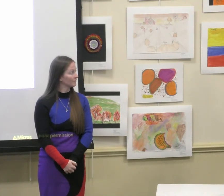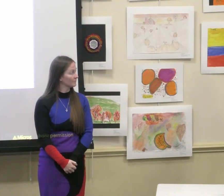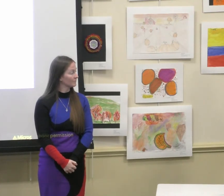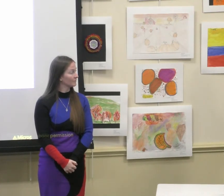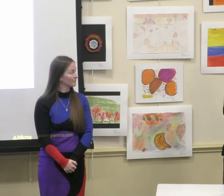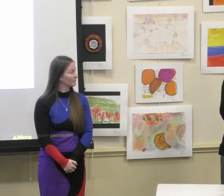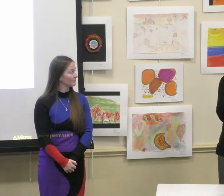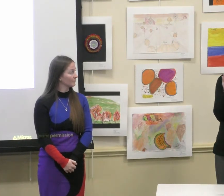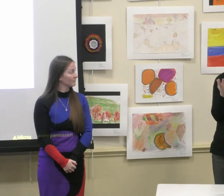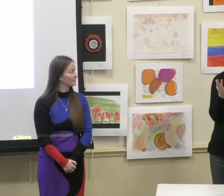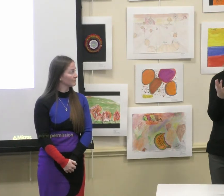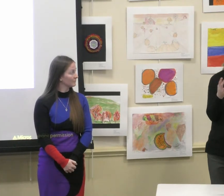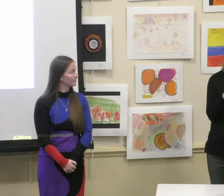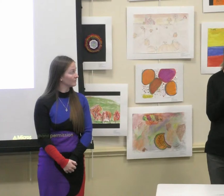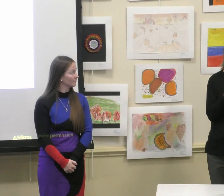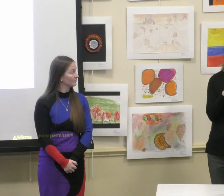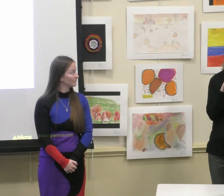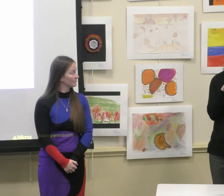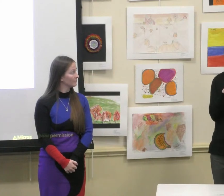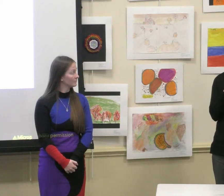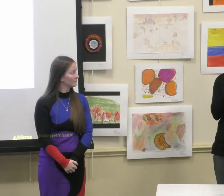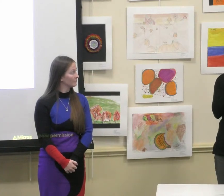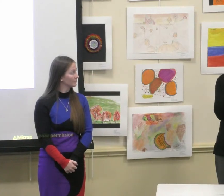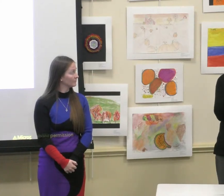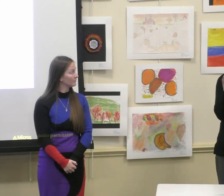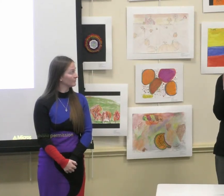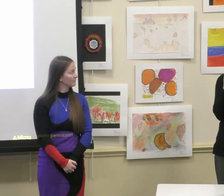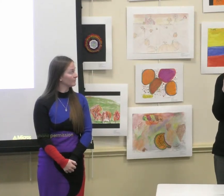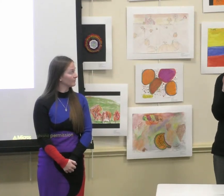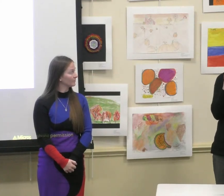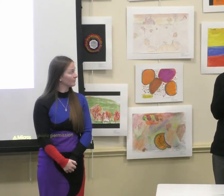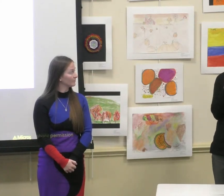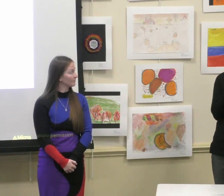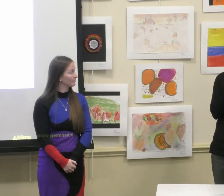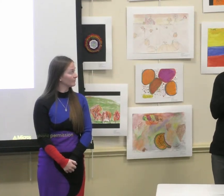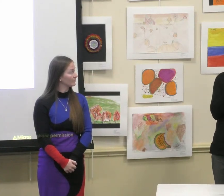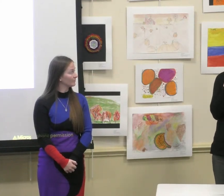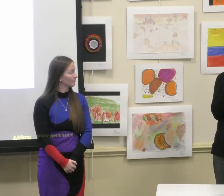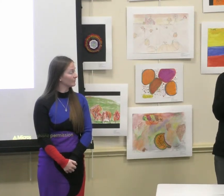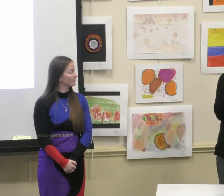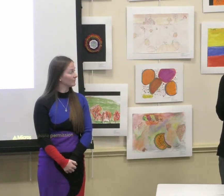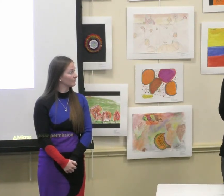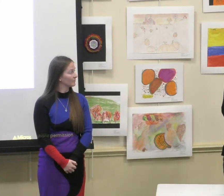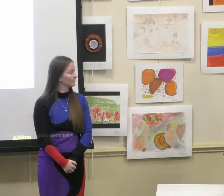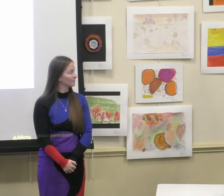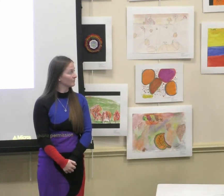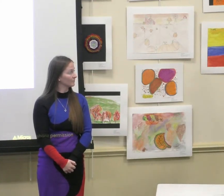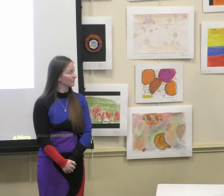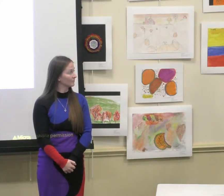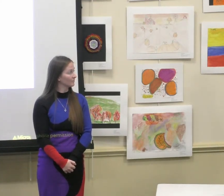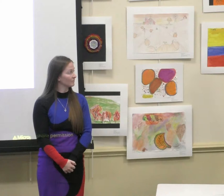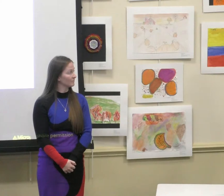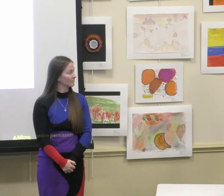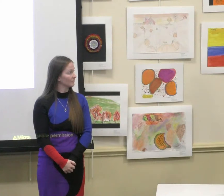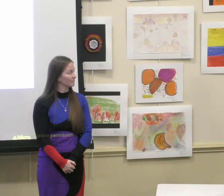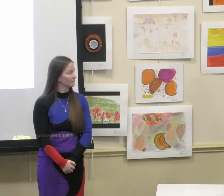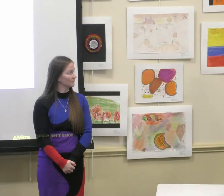There are many resources that deaf people have access to nowadays, but perhaps one deaf